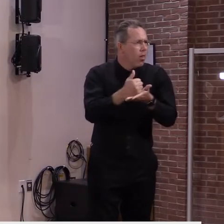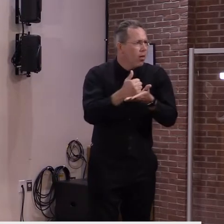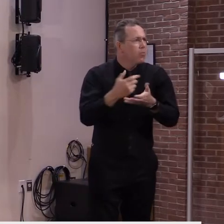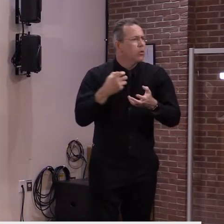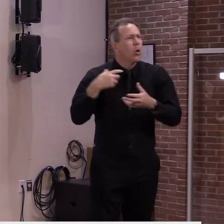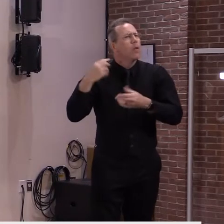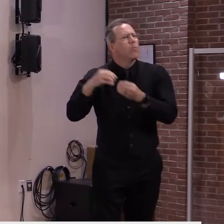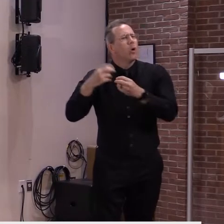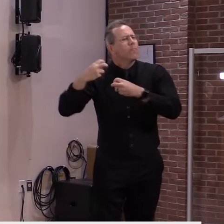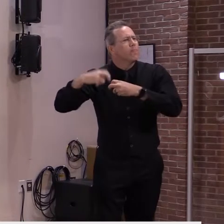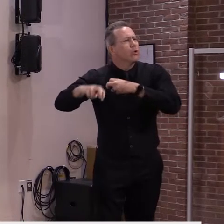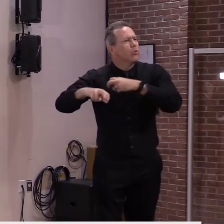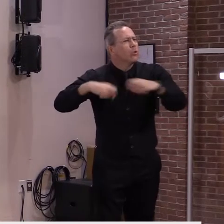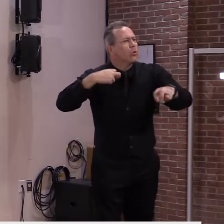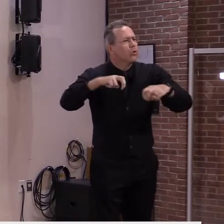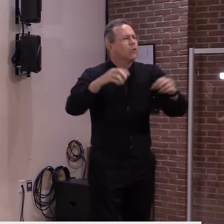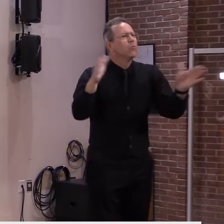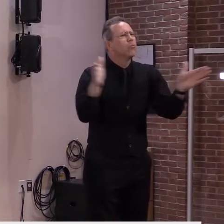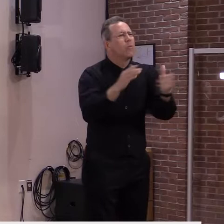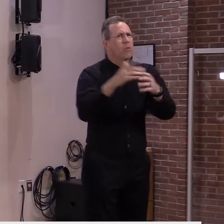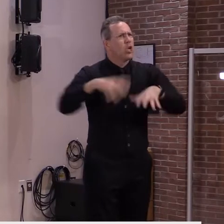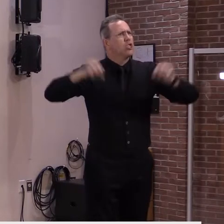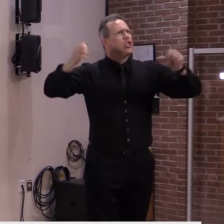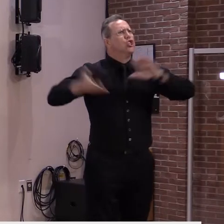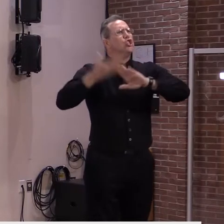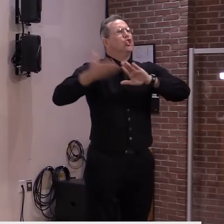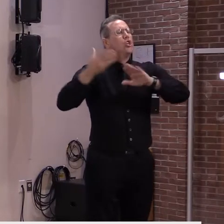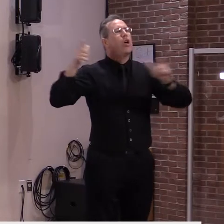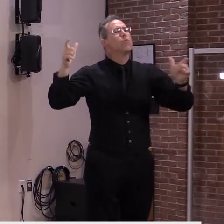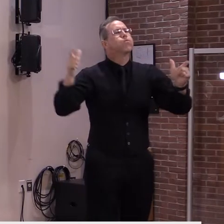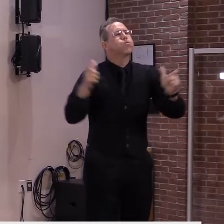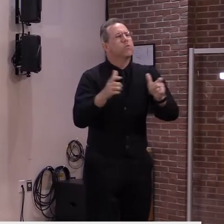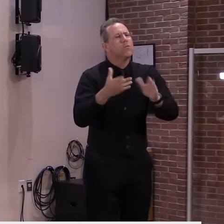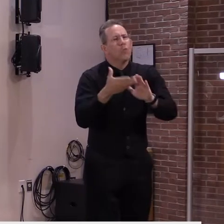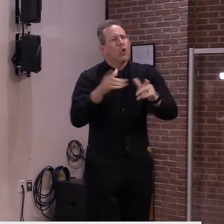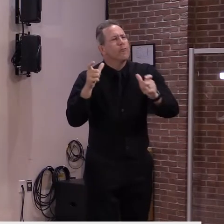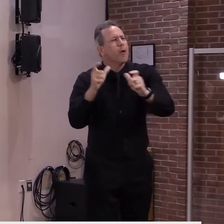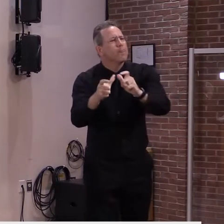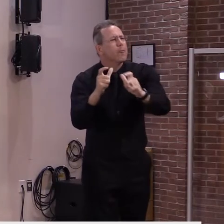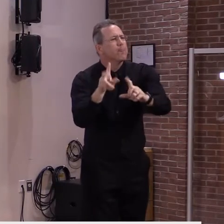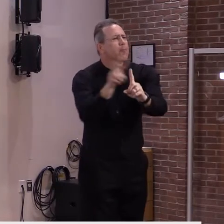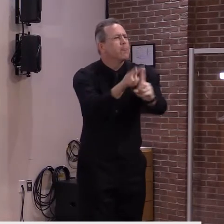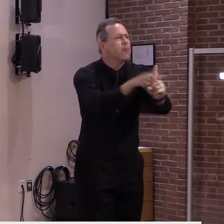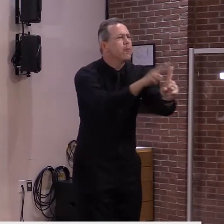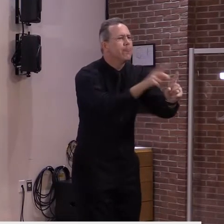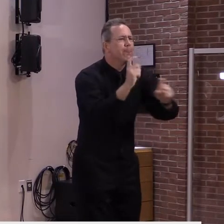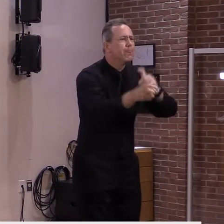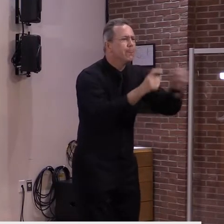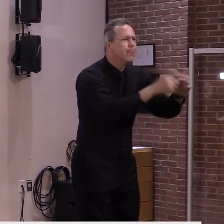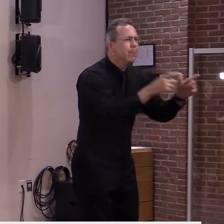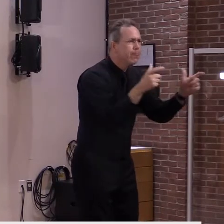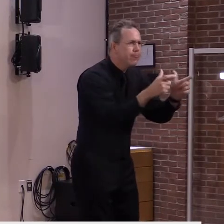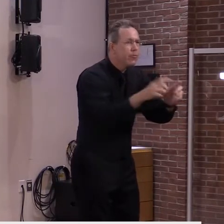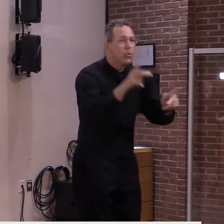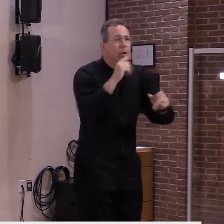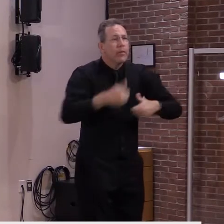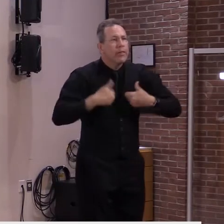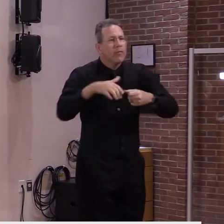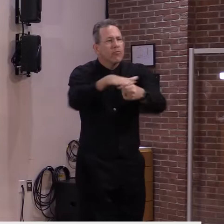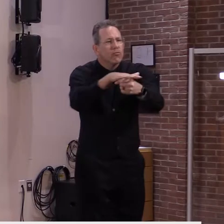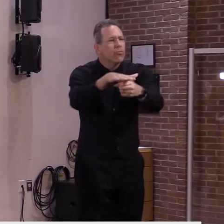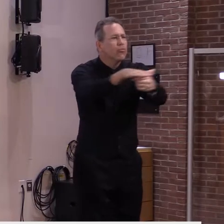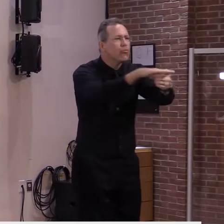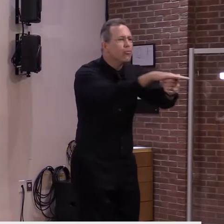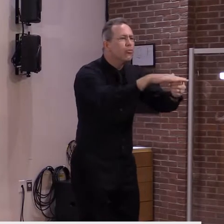in order to bring vaccine to Vermonters where they live and work. Even though these may be smaller events, it is